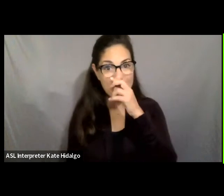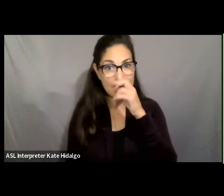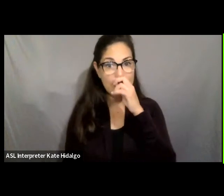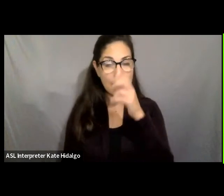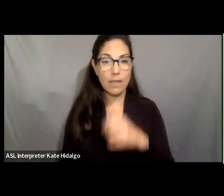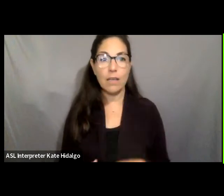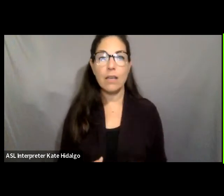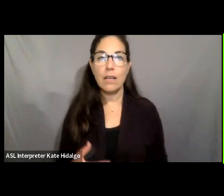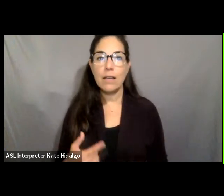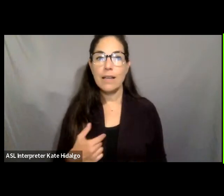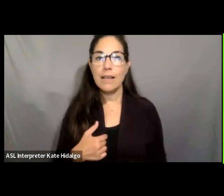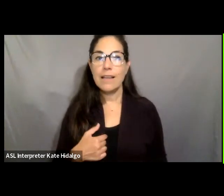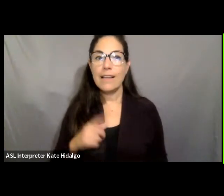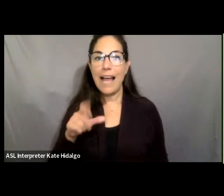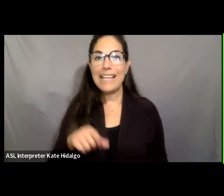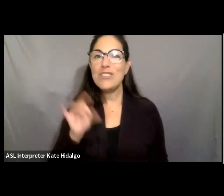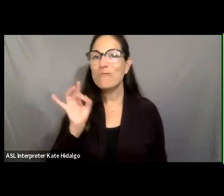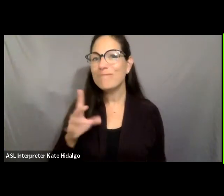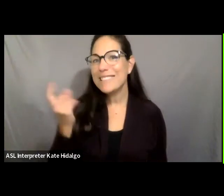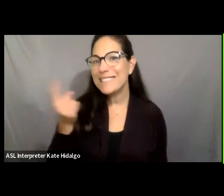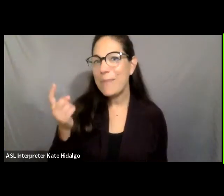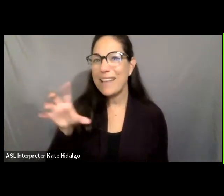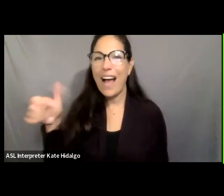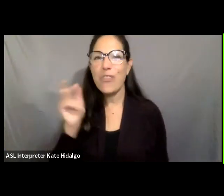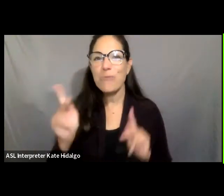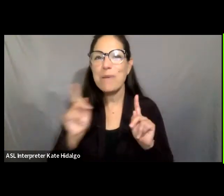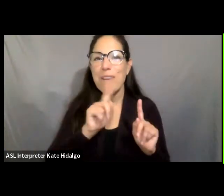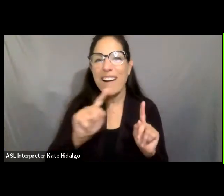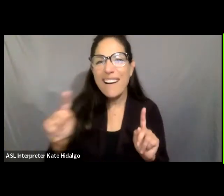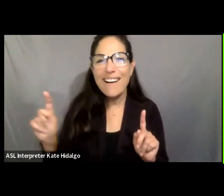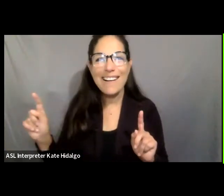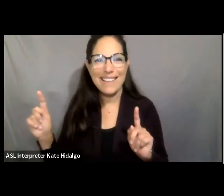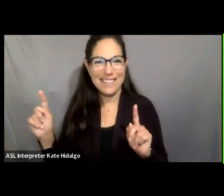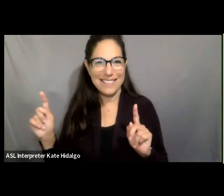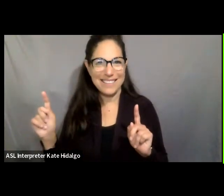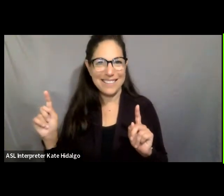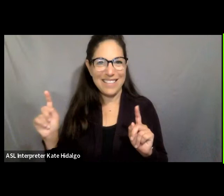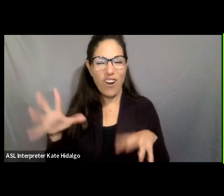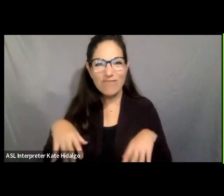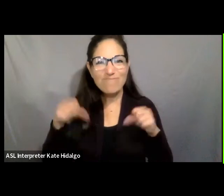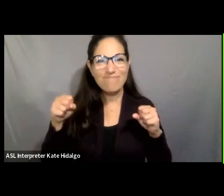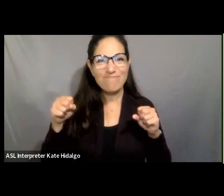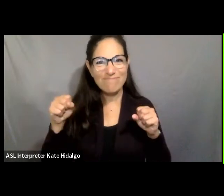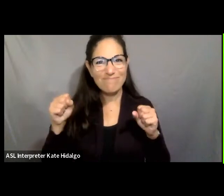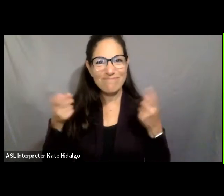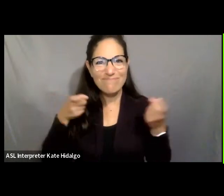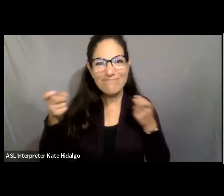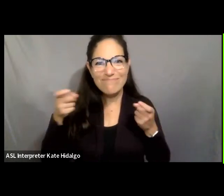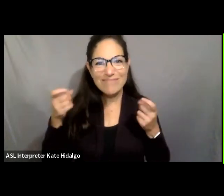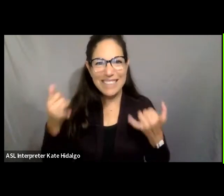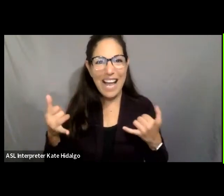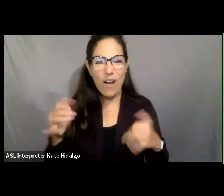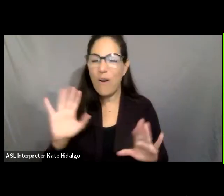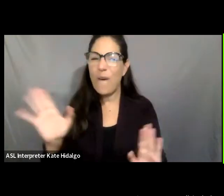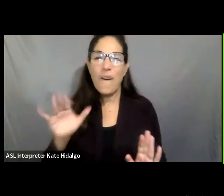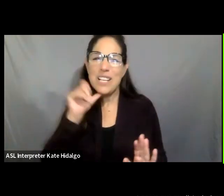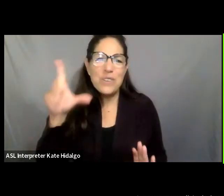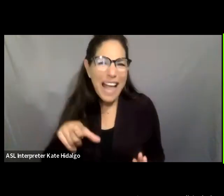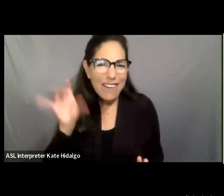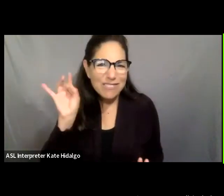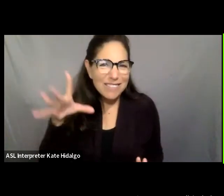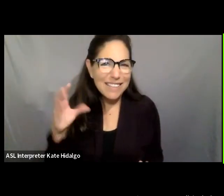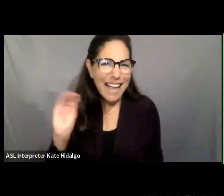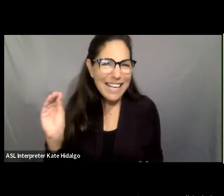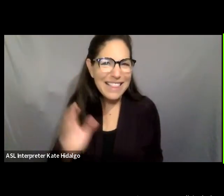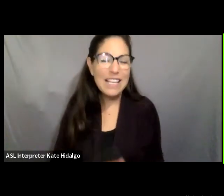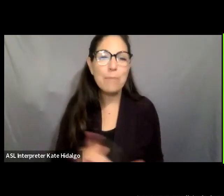Well, I got to put my licks in just because everybody else is taking all the oxygen in the room. Well, Now you don't have to. It's let me know.